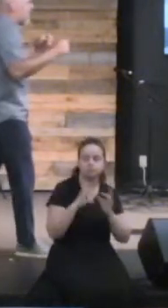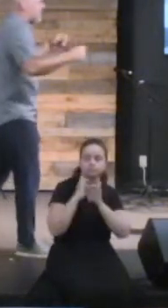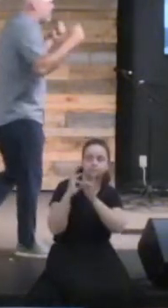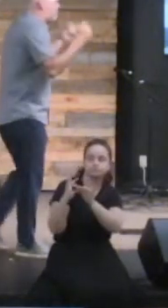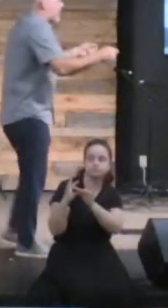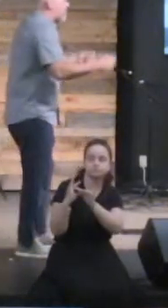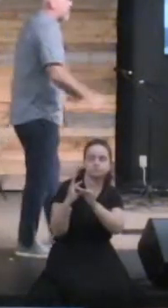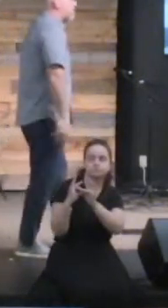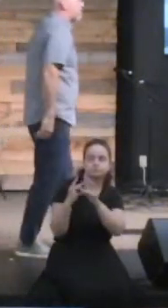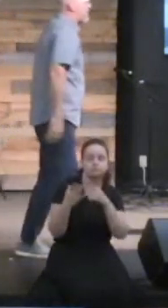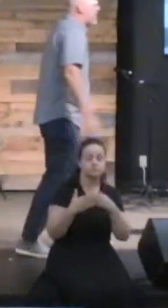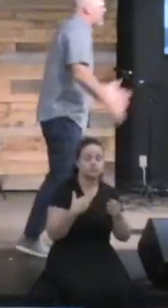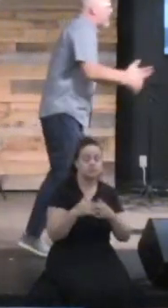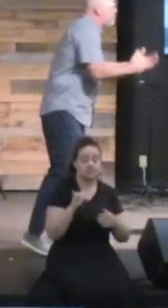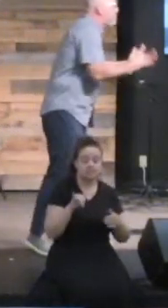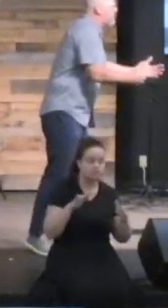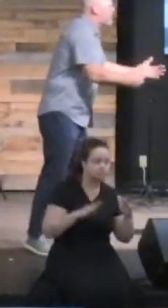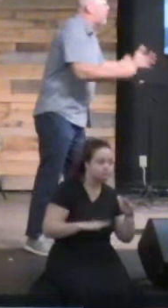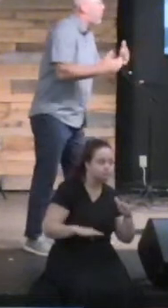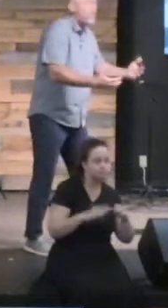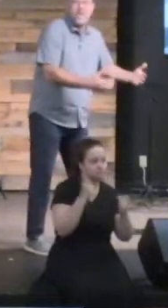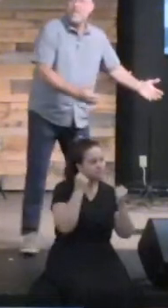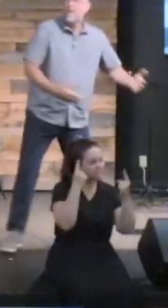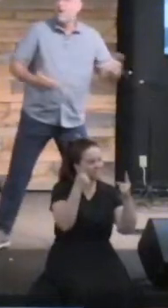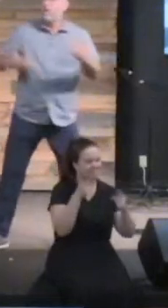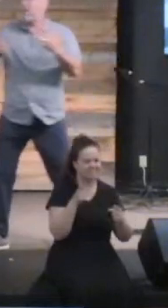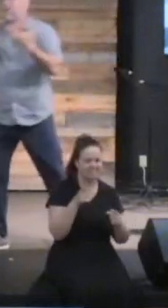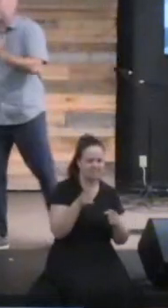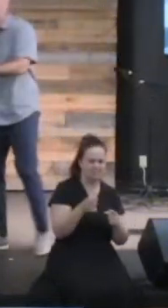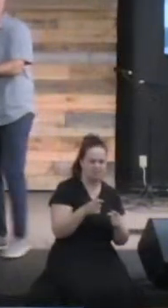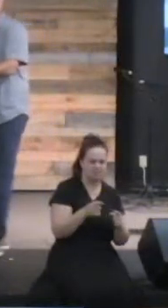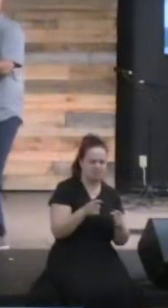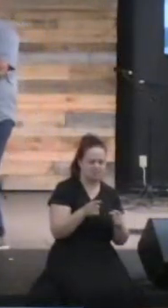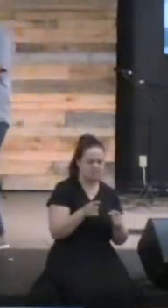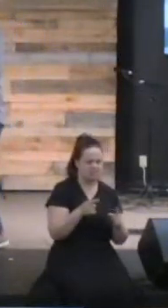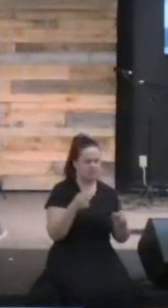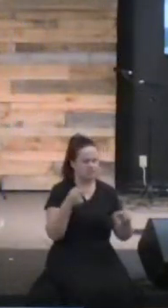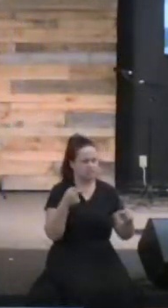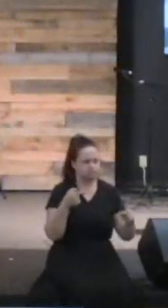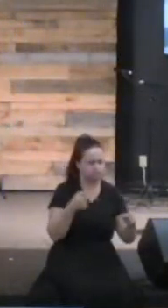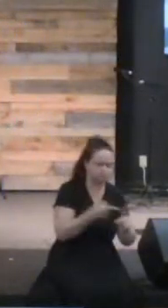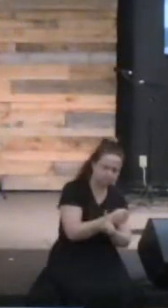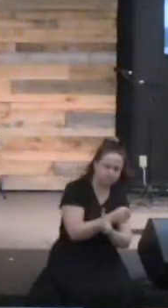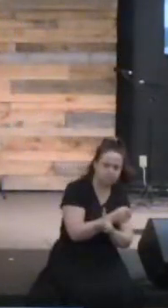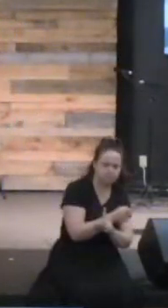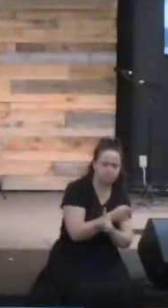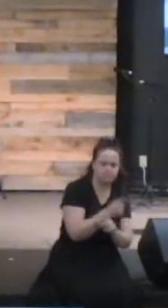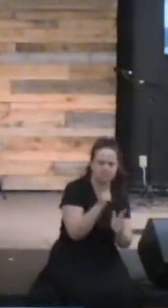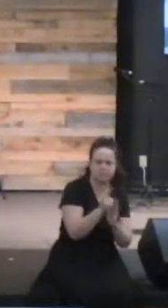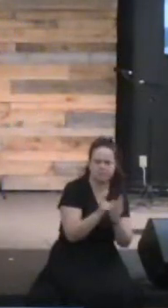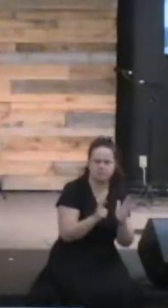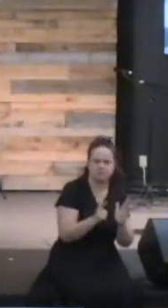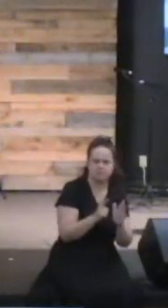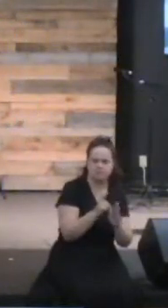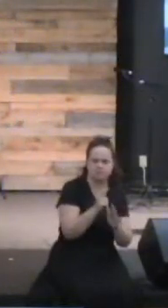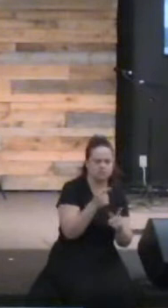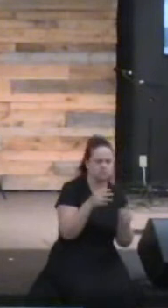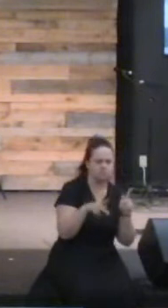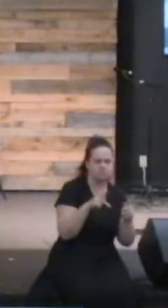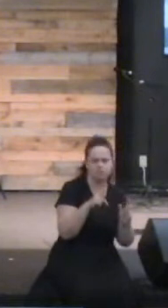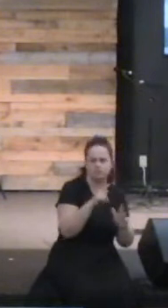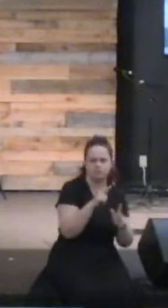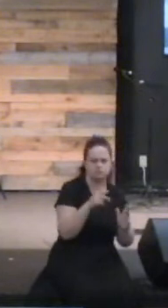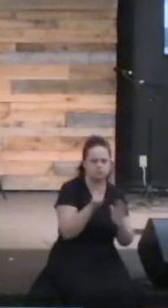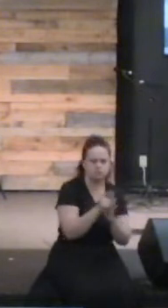even in that just basic understanding they missed the one of whom the law was pointing they were